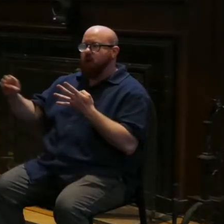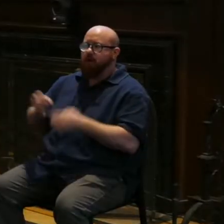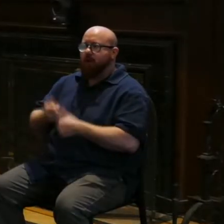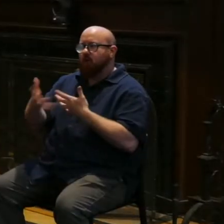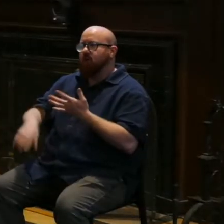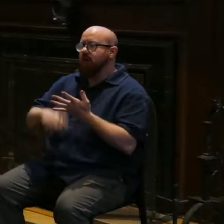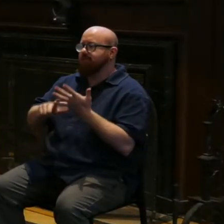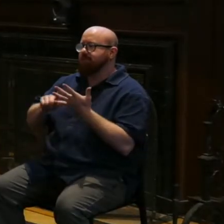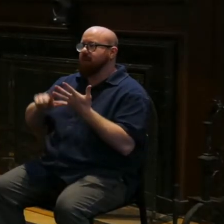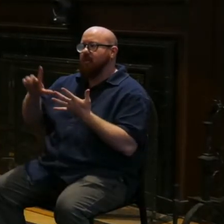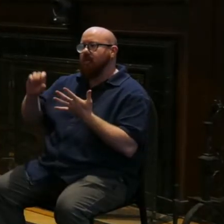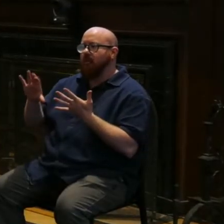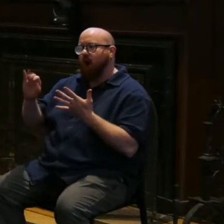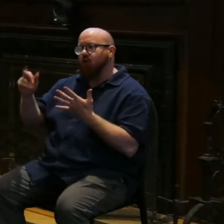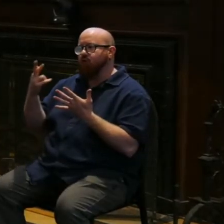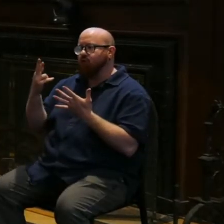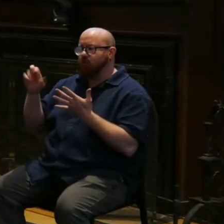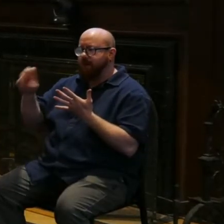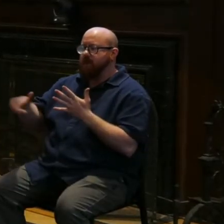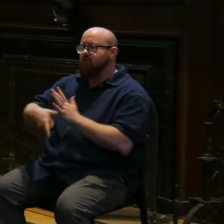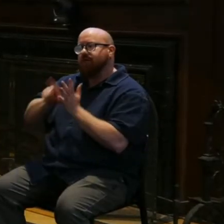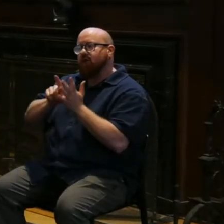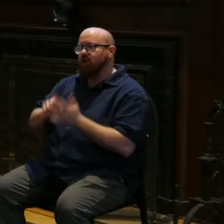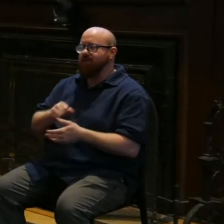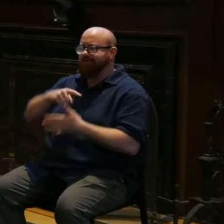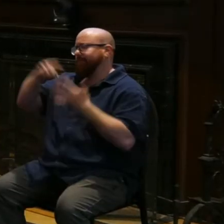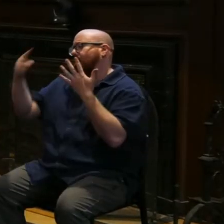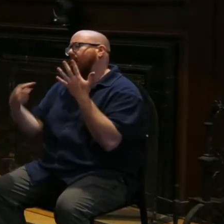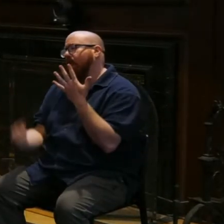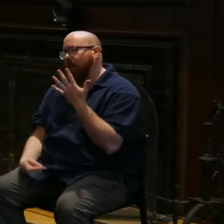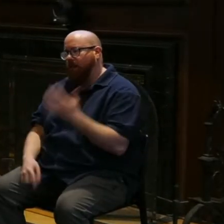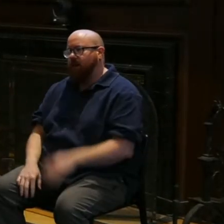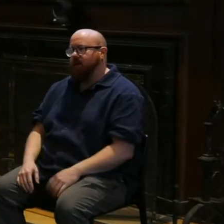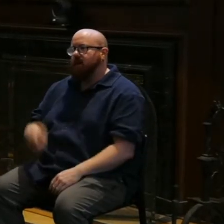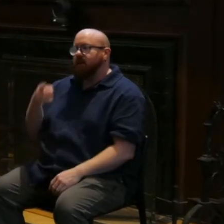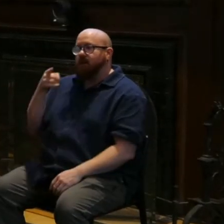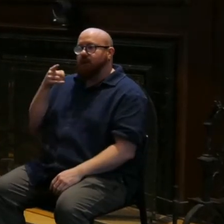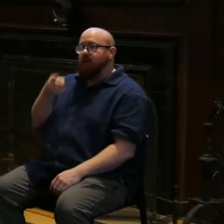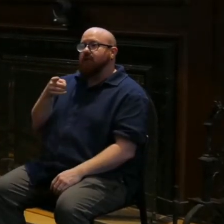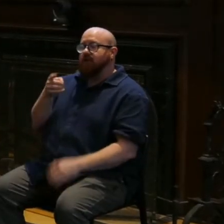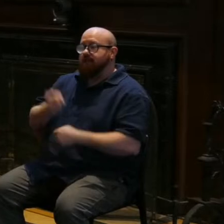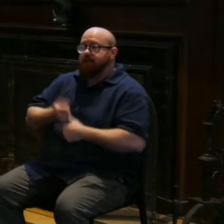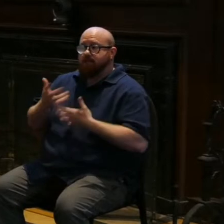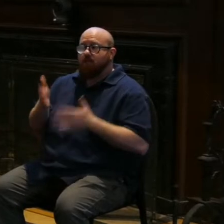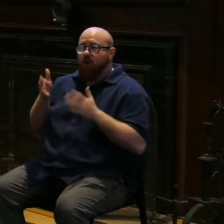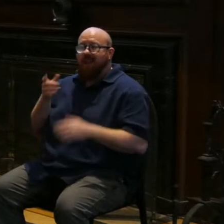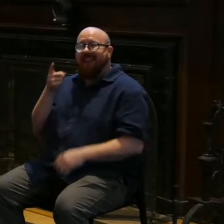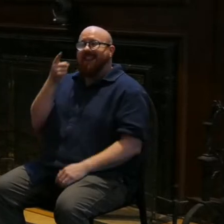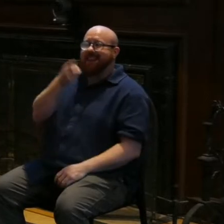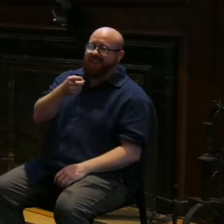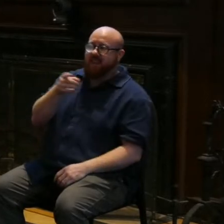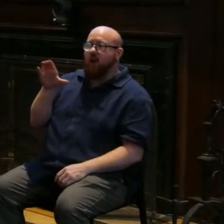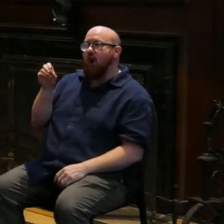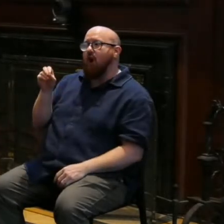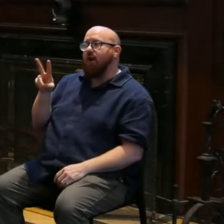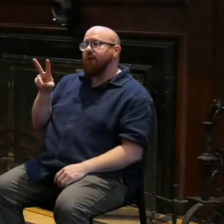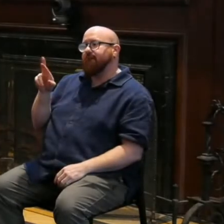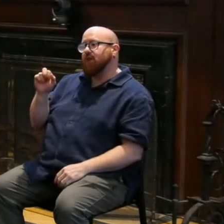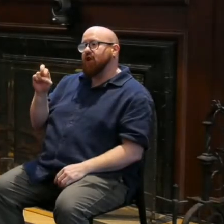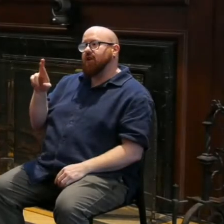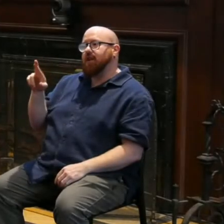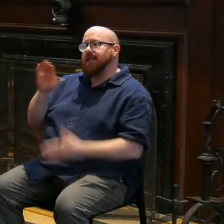and anthologies. Shirley serves as the resident poet at the Carver Center for the Arts and Technology in Baltimore